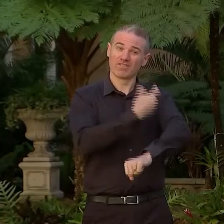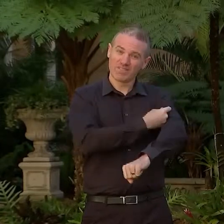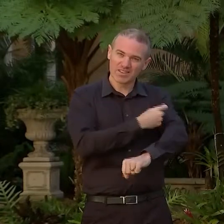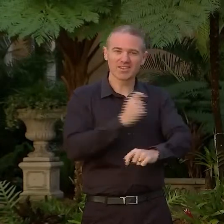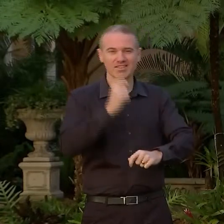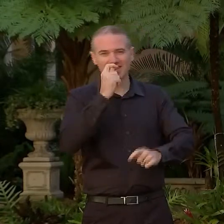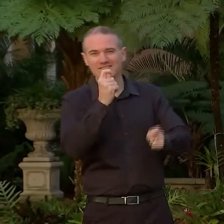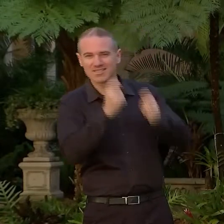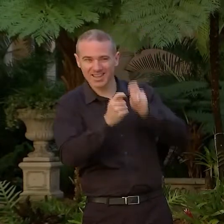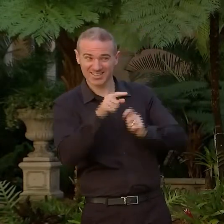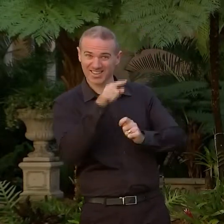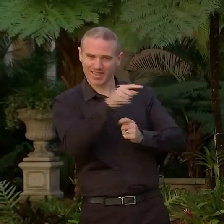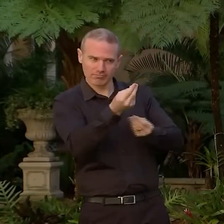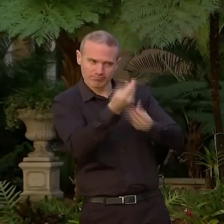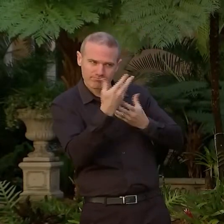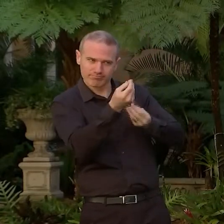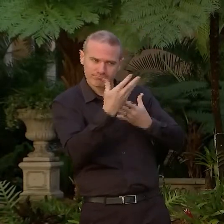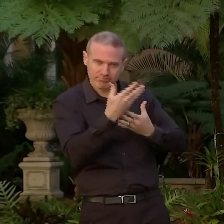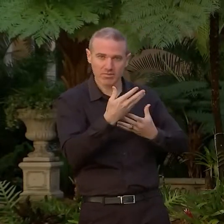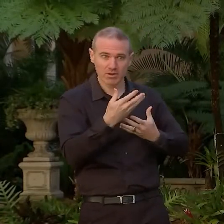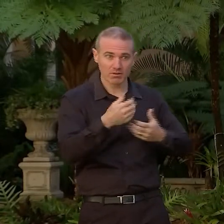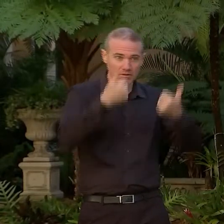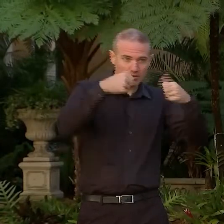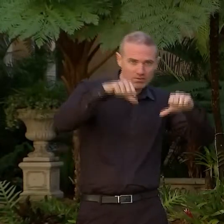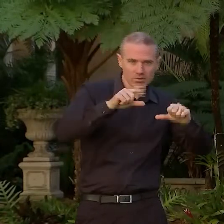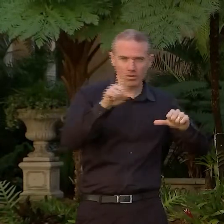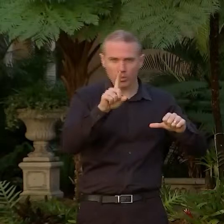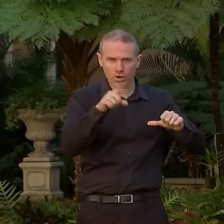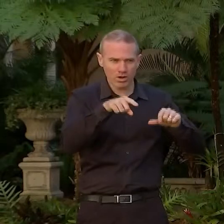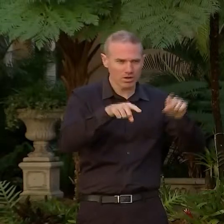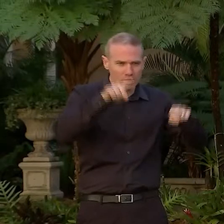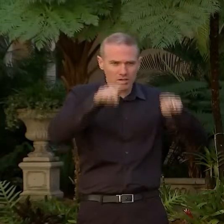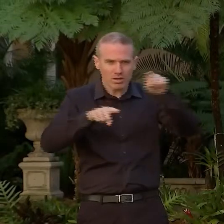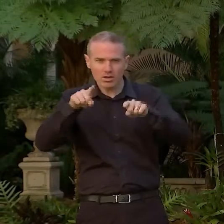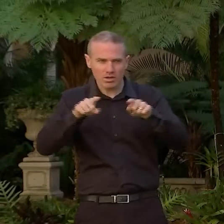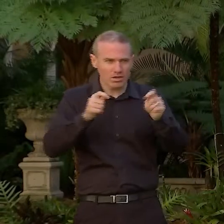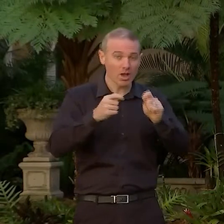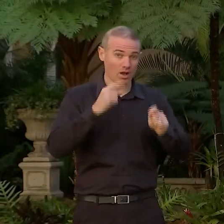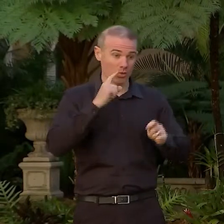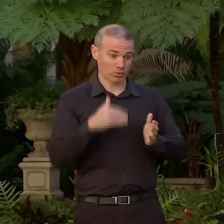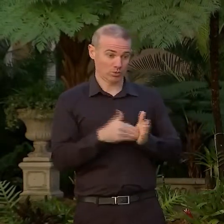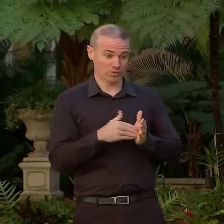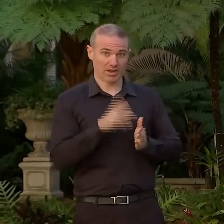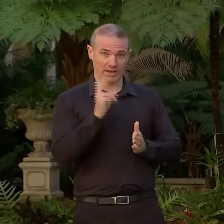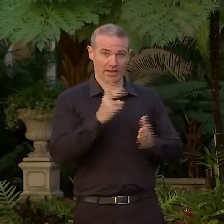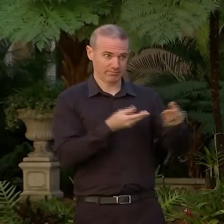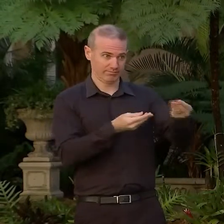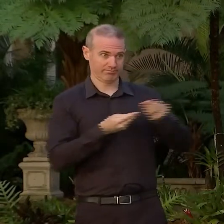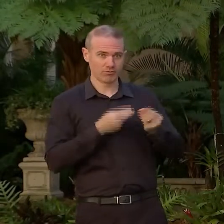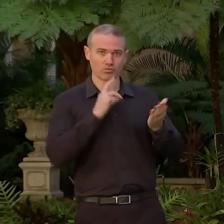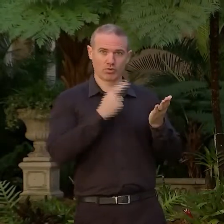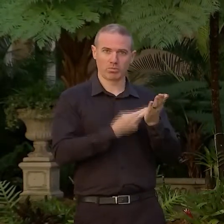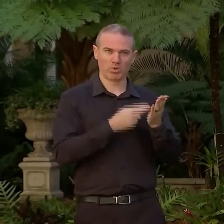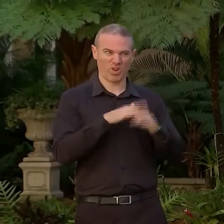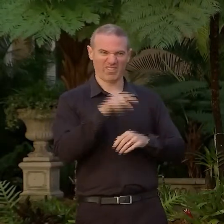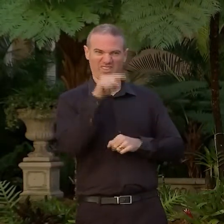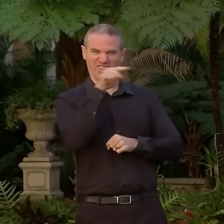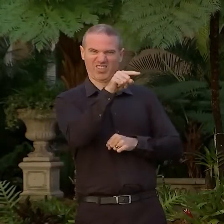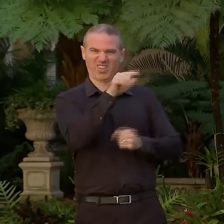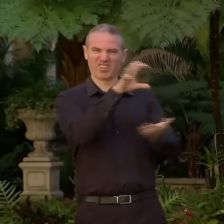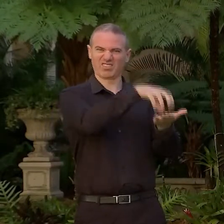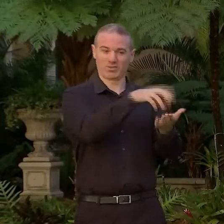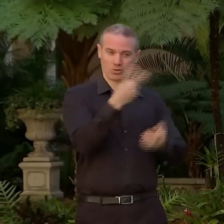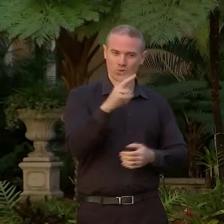others, and whether we need to shift these. So certainly I'll get another report today on how that 24-hour centre's